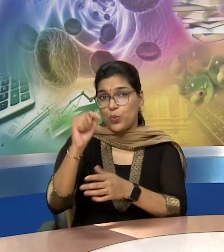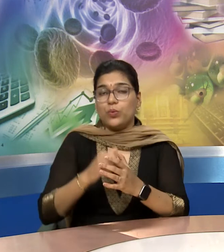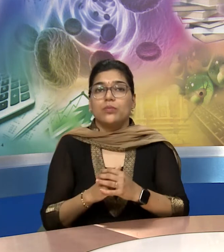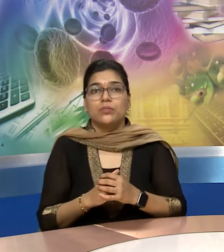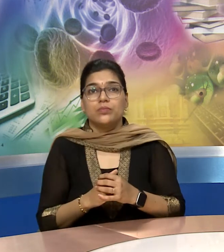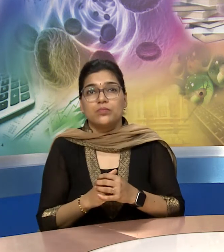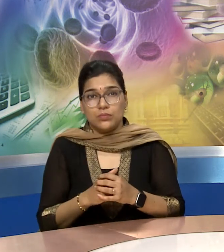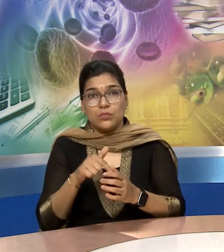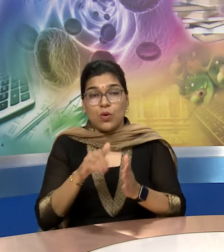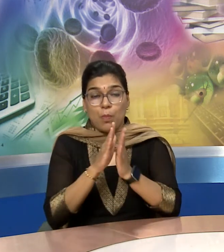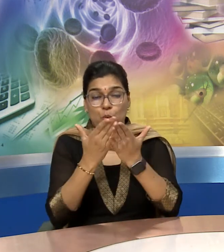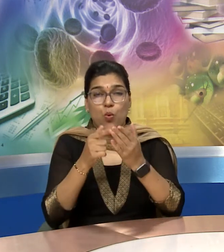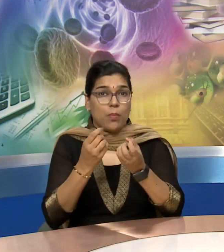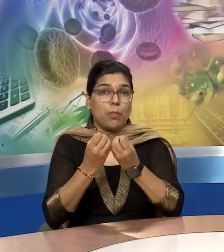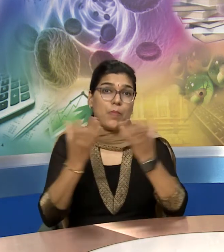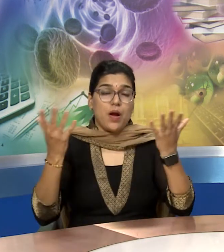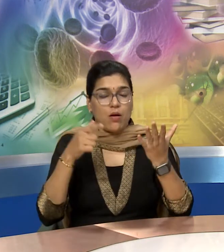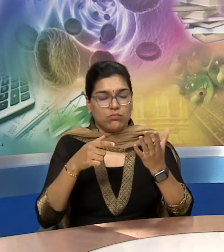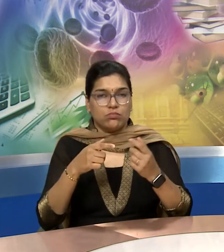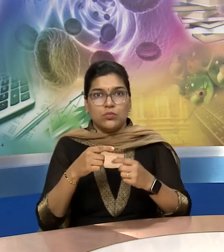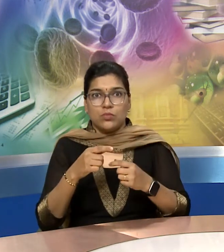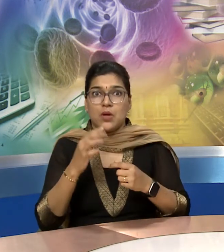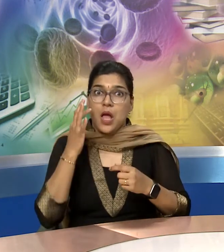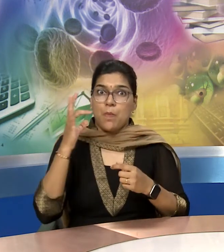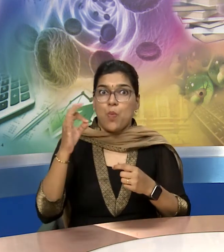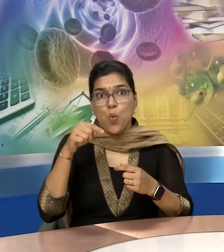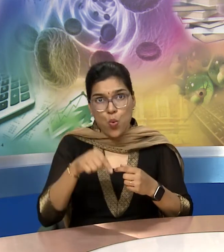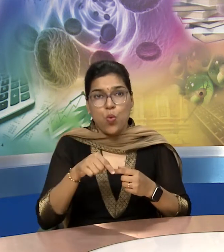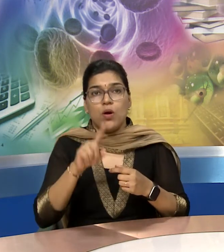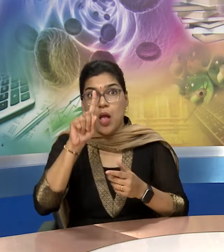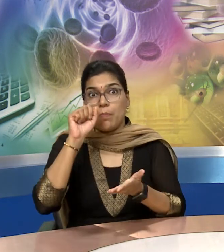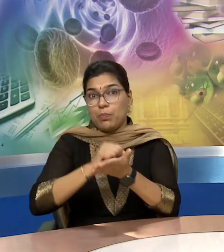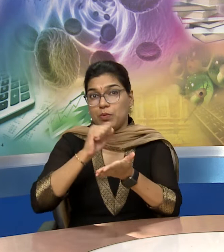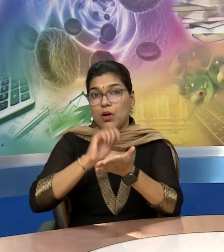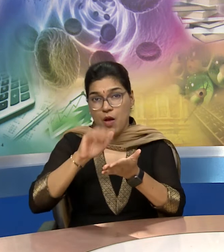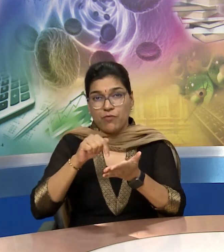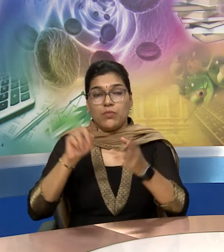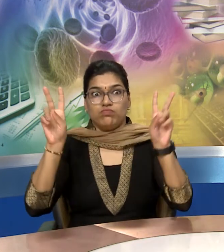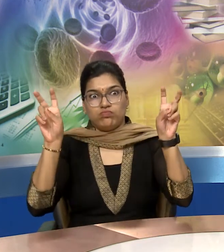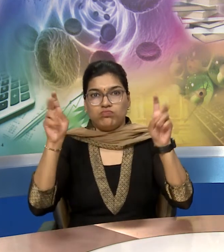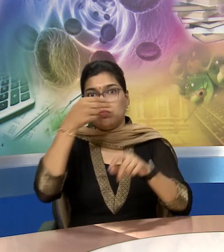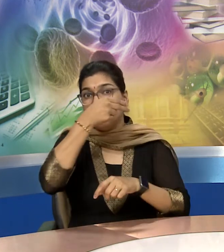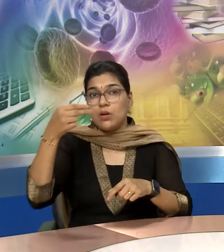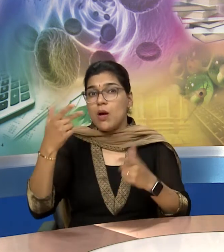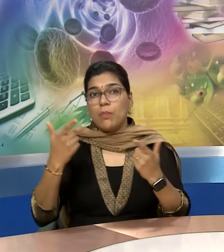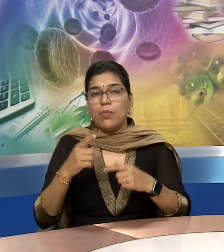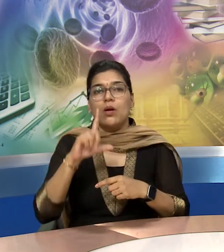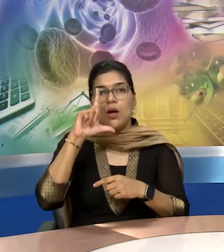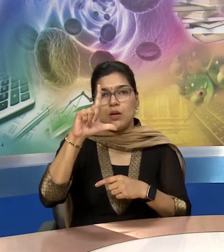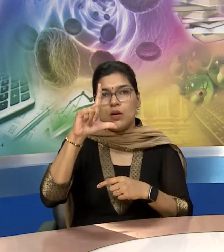Another definition of library is a number of books issued by one